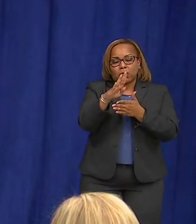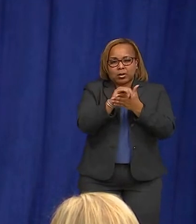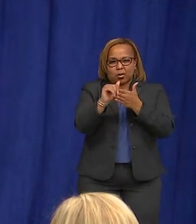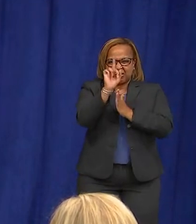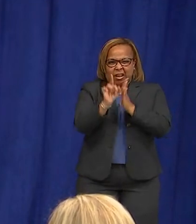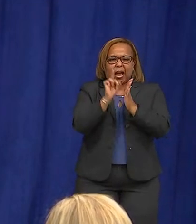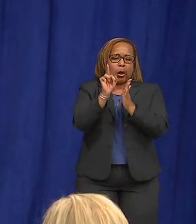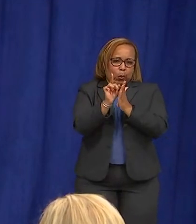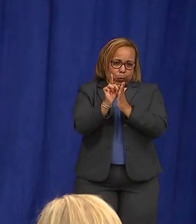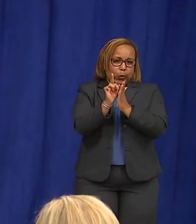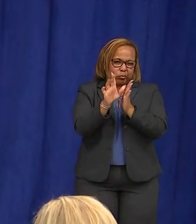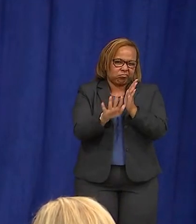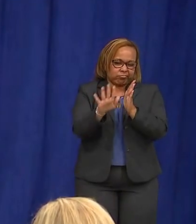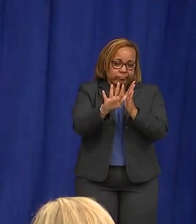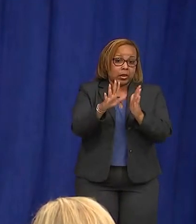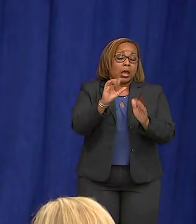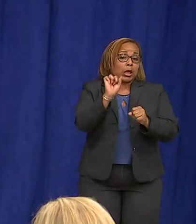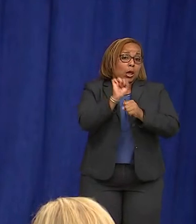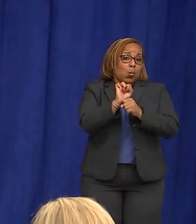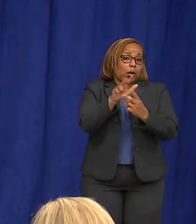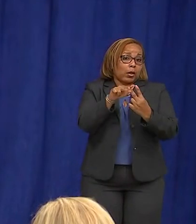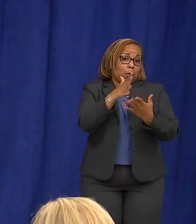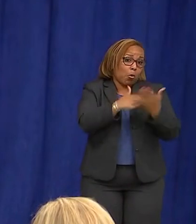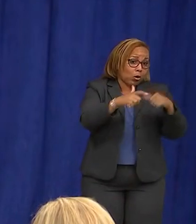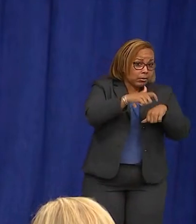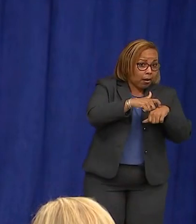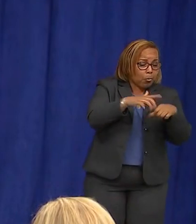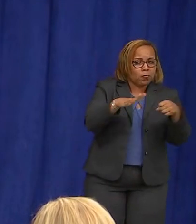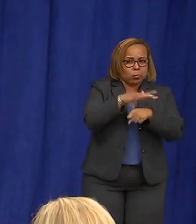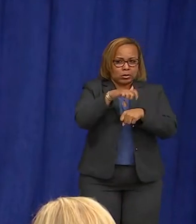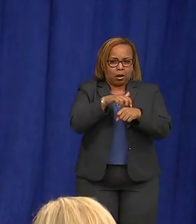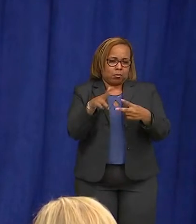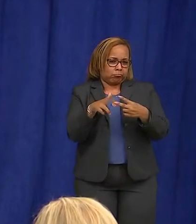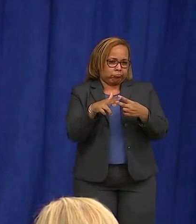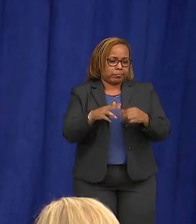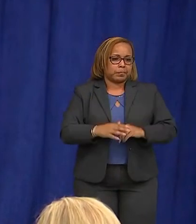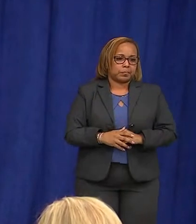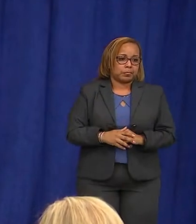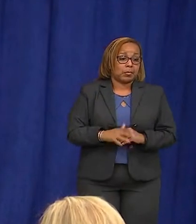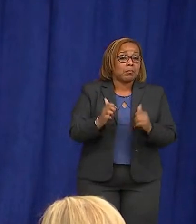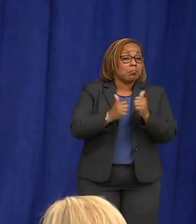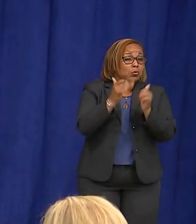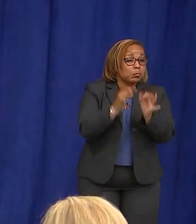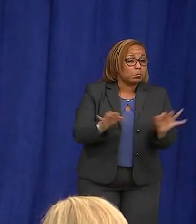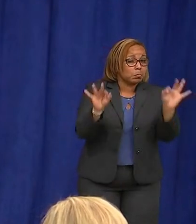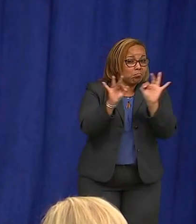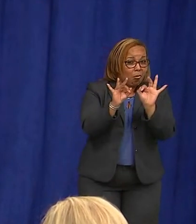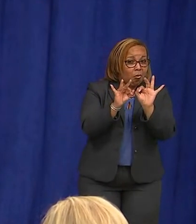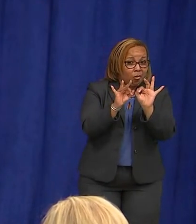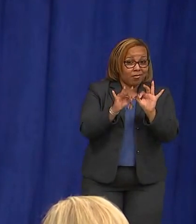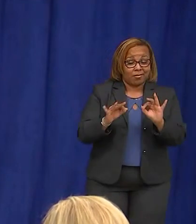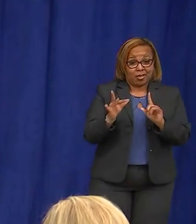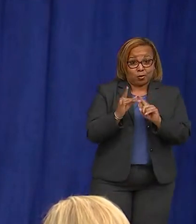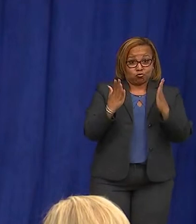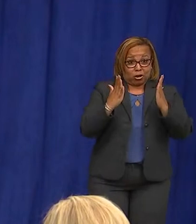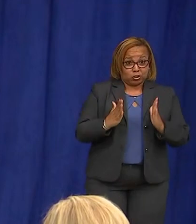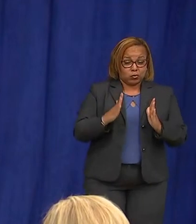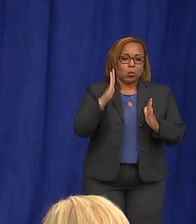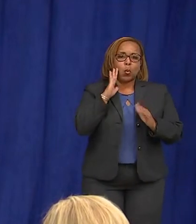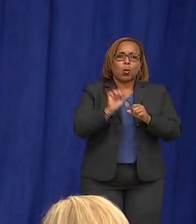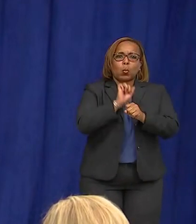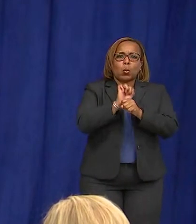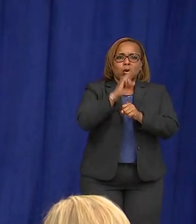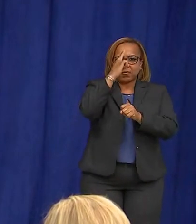an hour respectively, and can work either part-time or full-time. Most importantly, the tracers will work